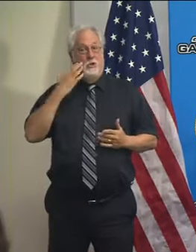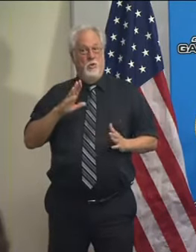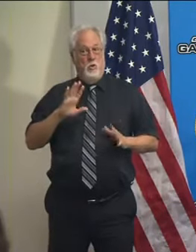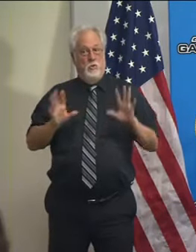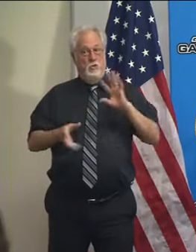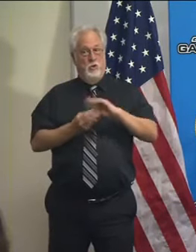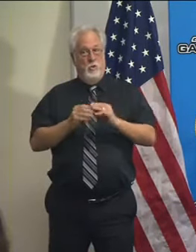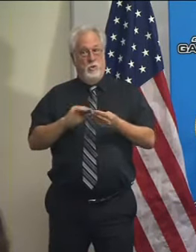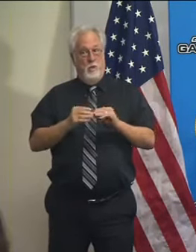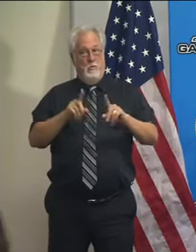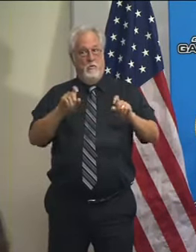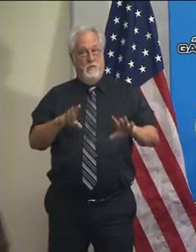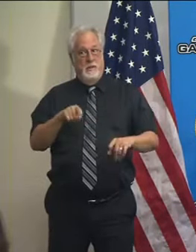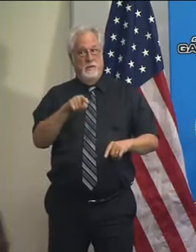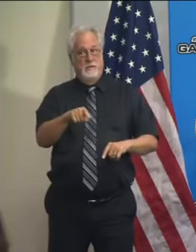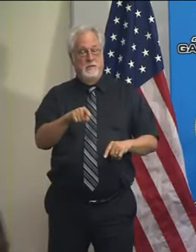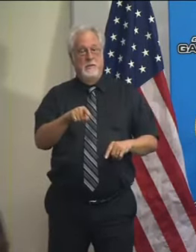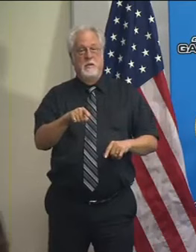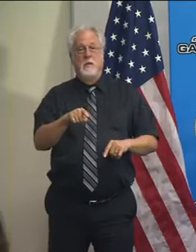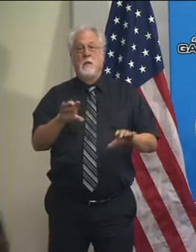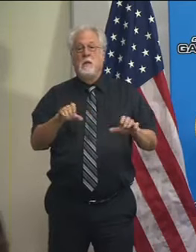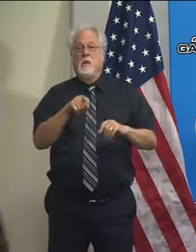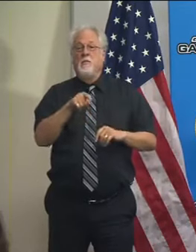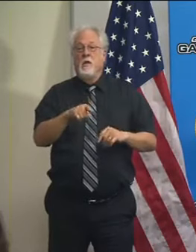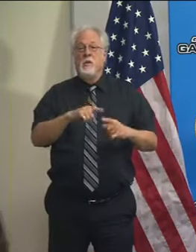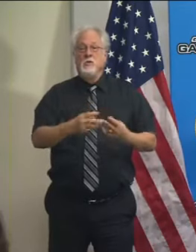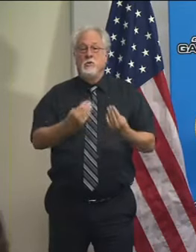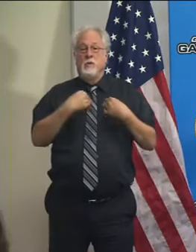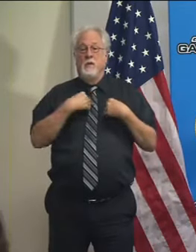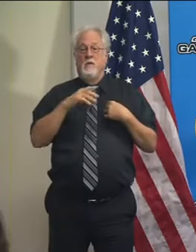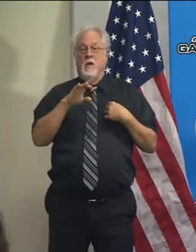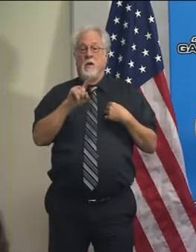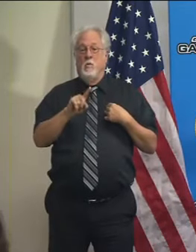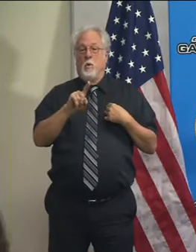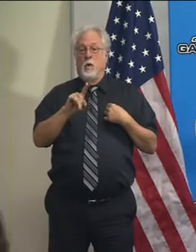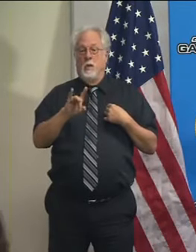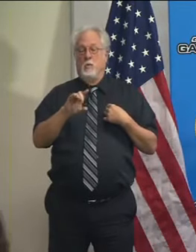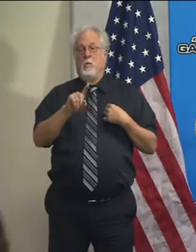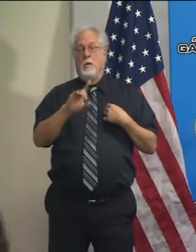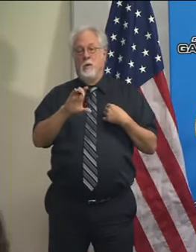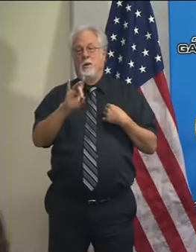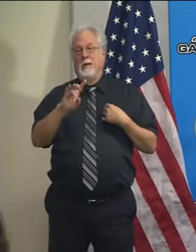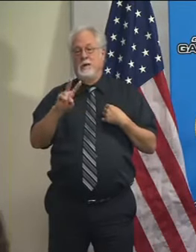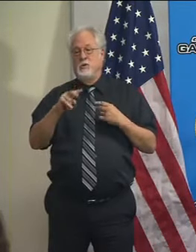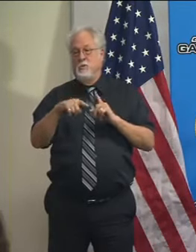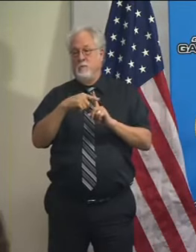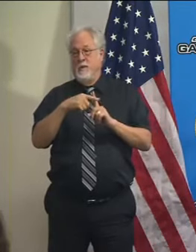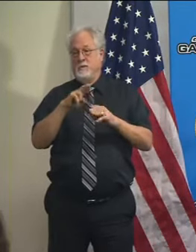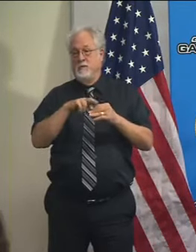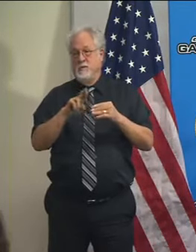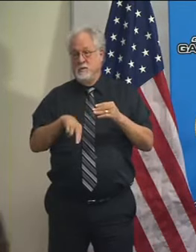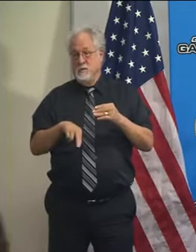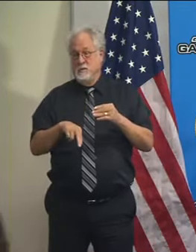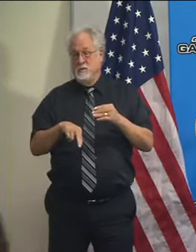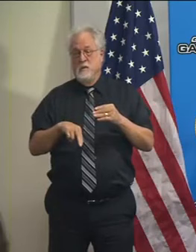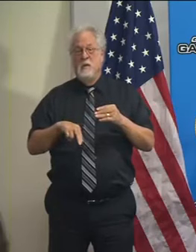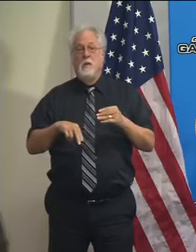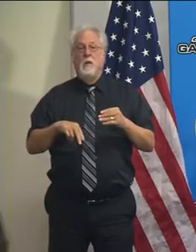total number of tests that were performed to yield the 182 positive results that you're talking